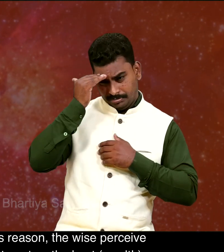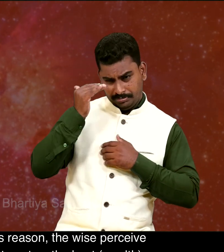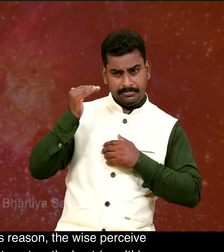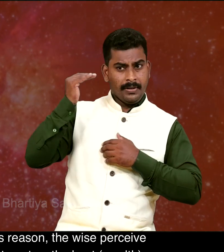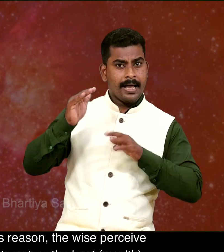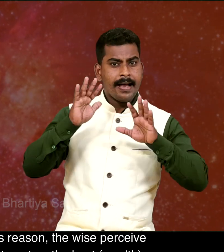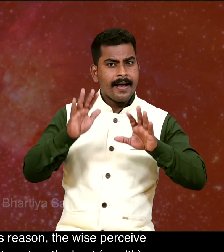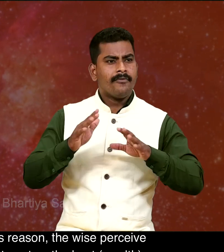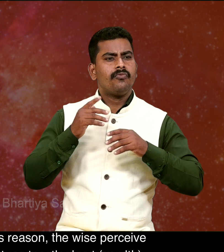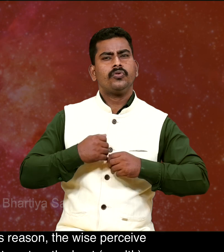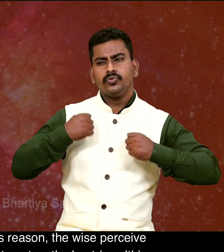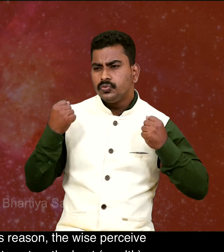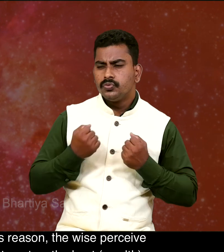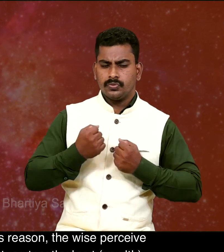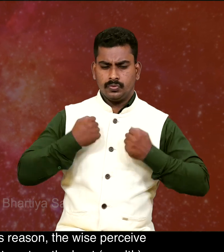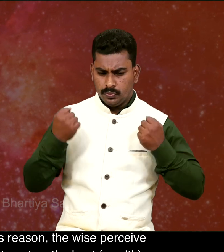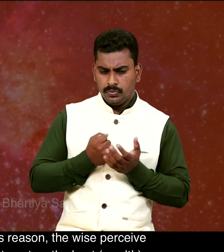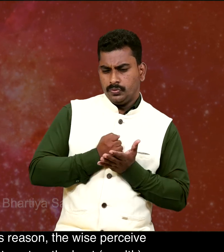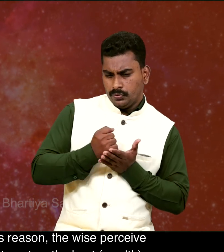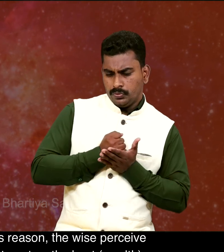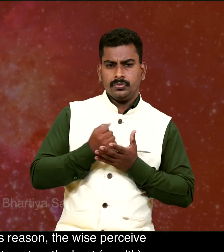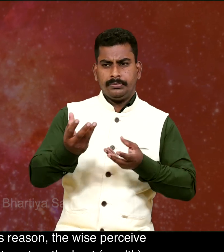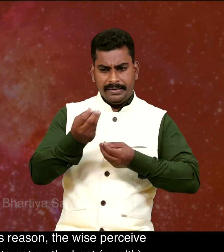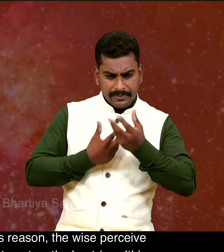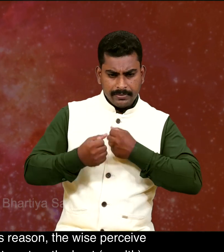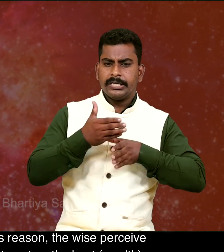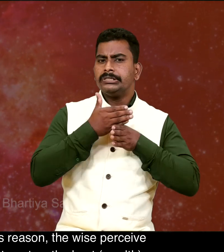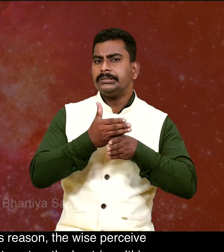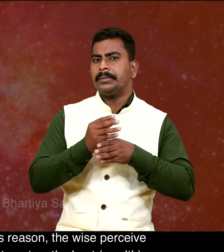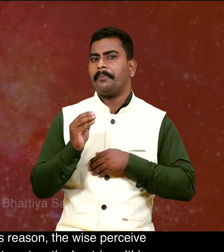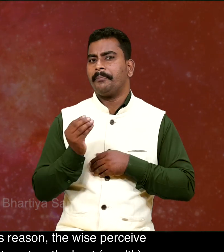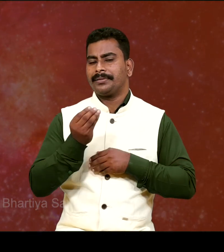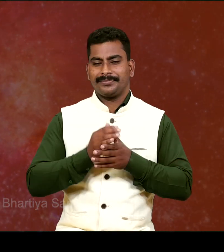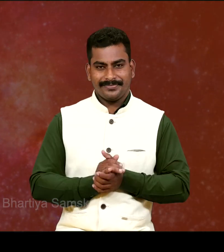contentment as the best wealth. Namaste.